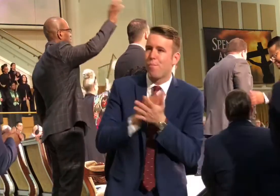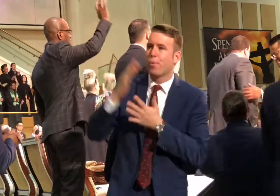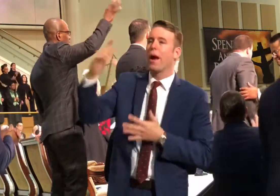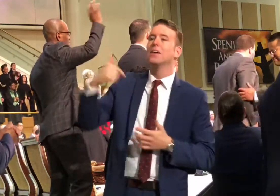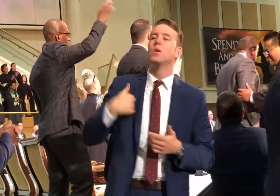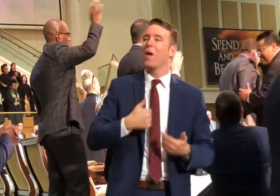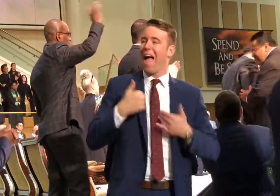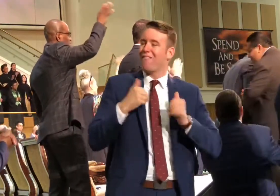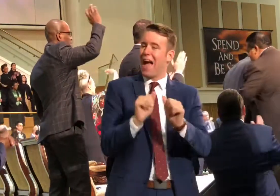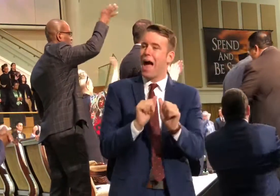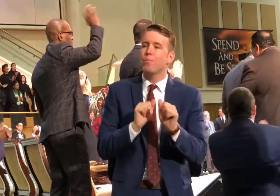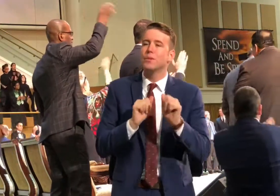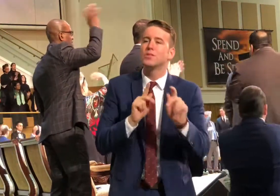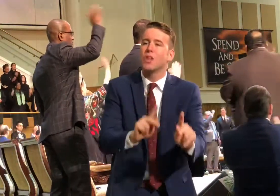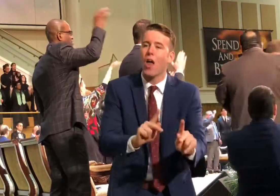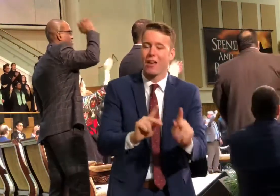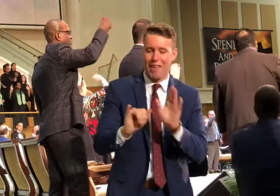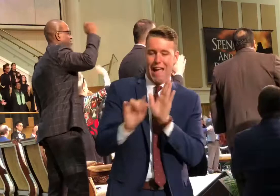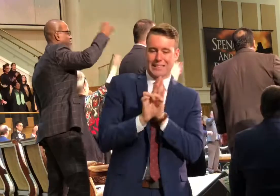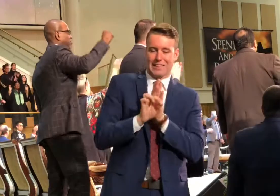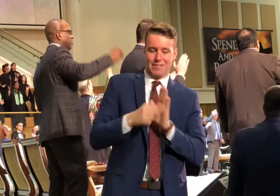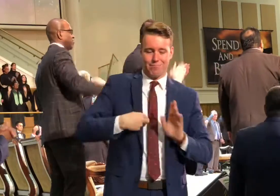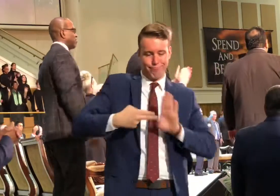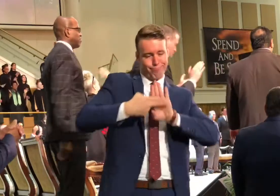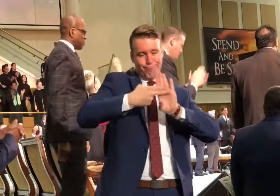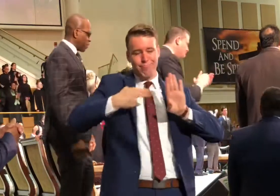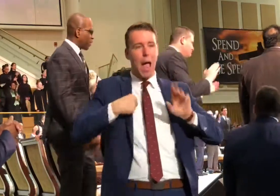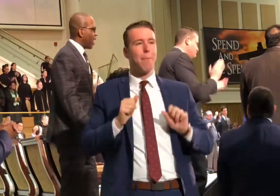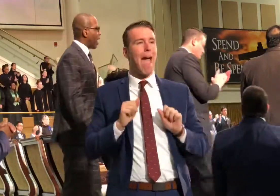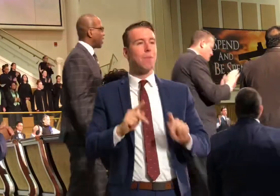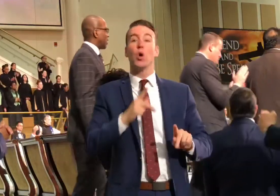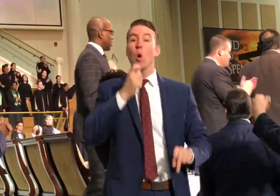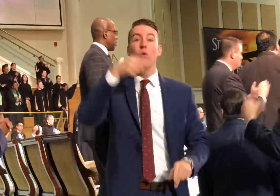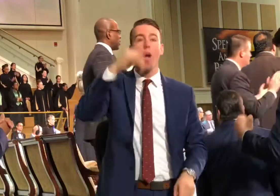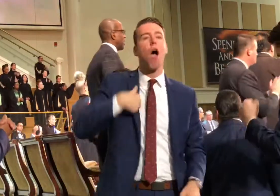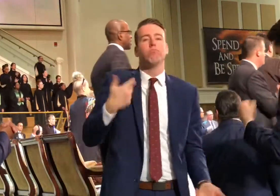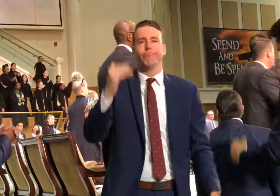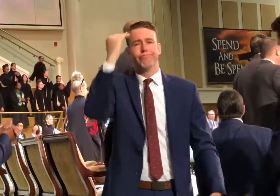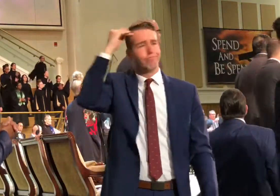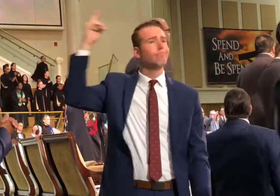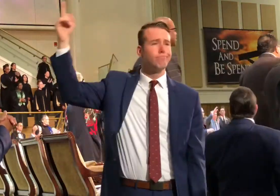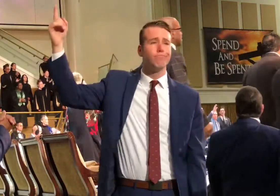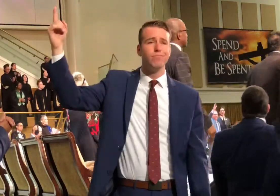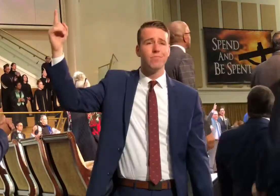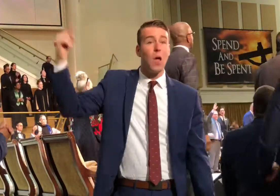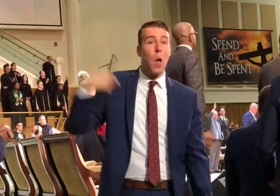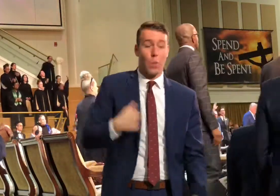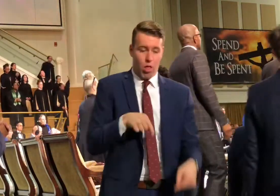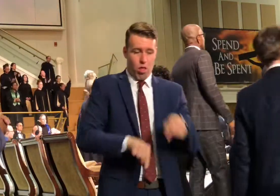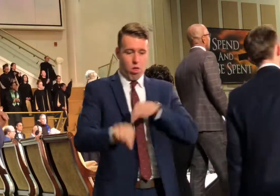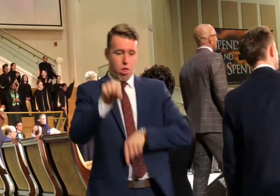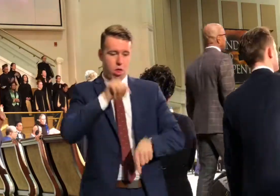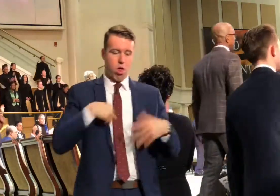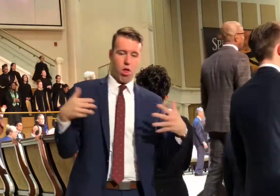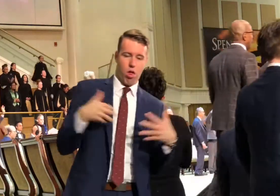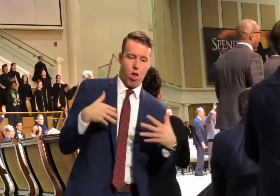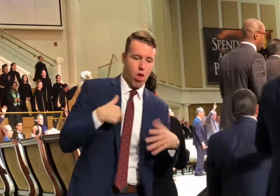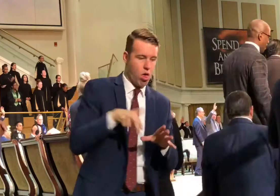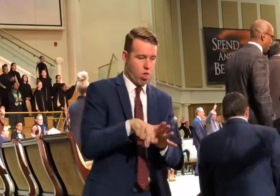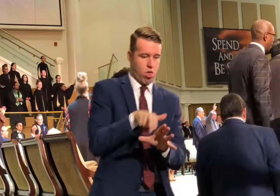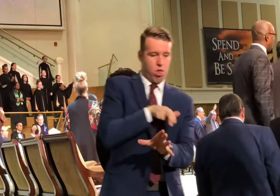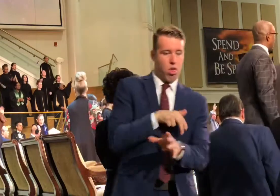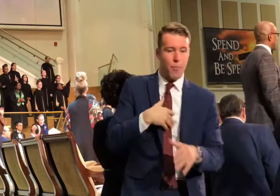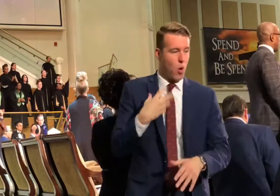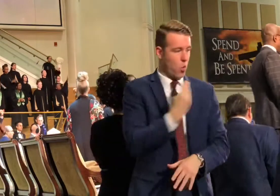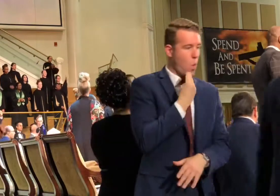We've got an apostolic identity. We know who our God is. We're not backing up. We're not